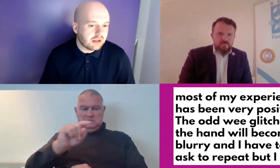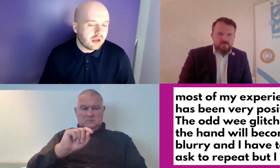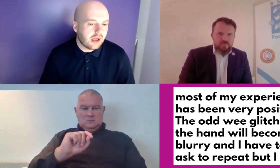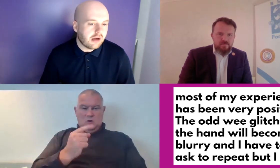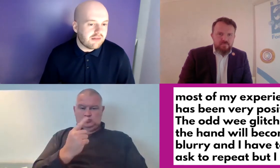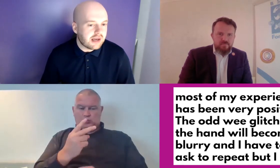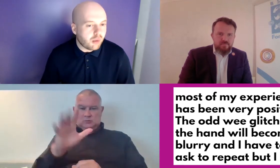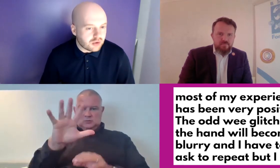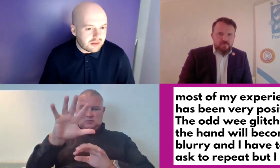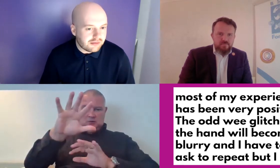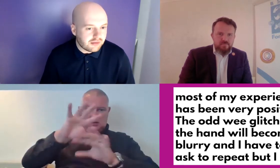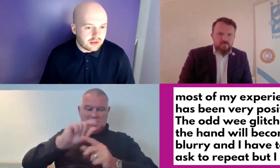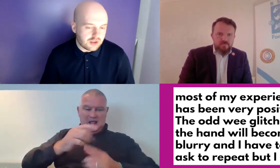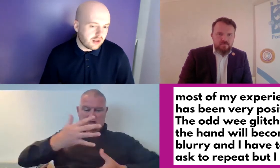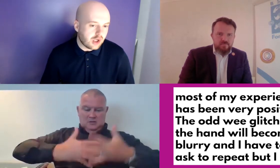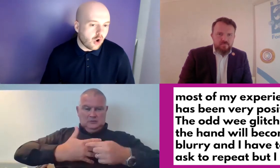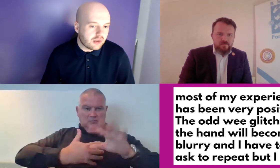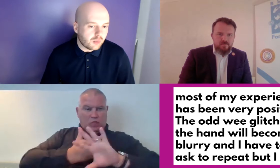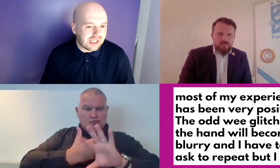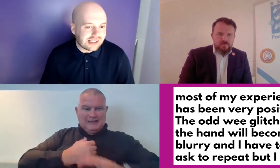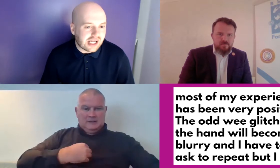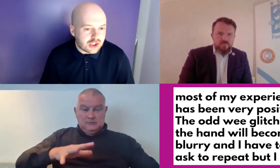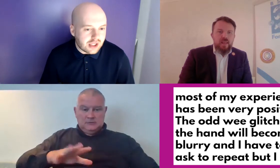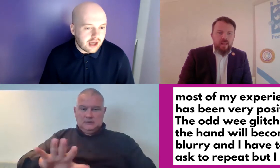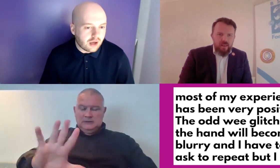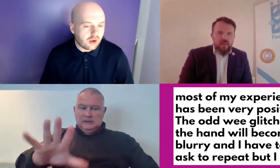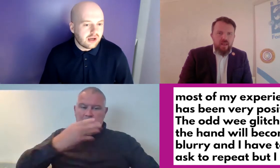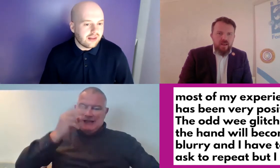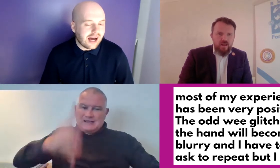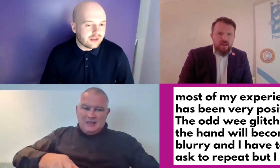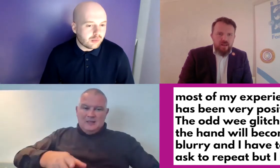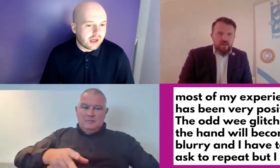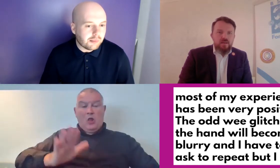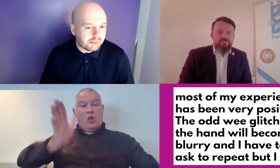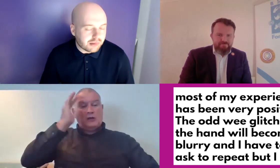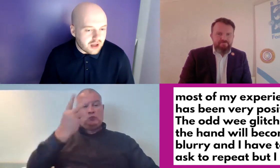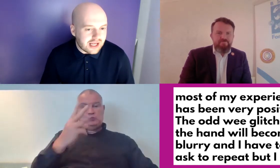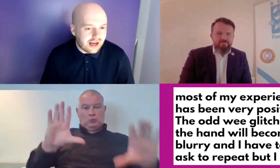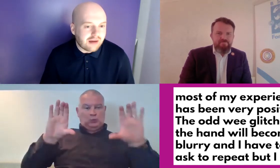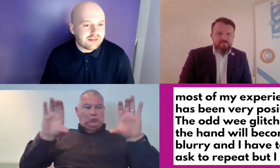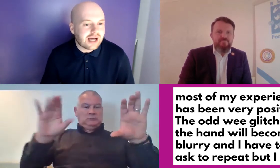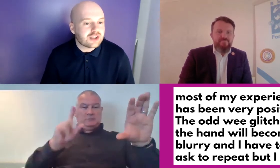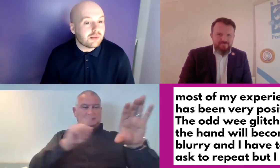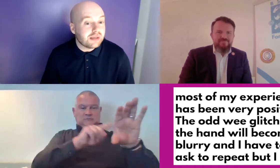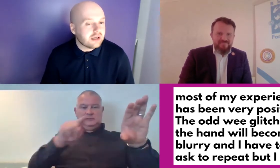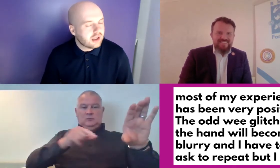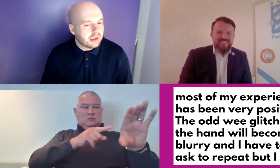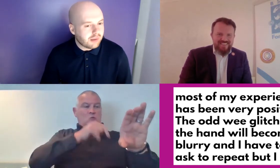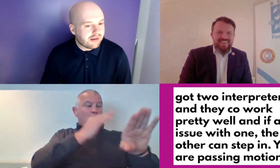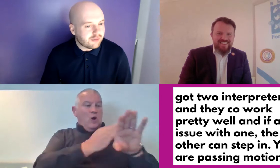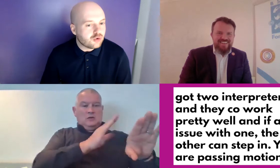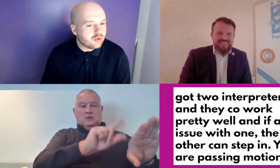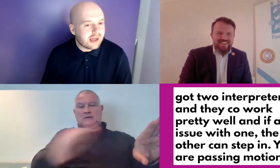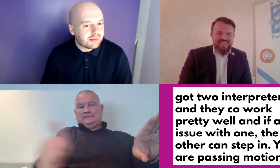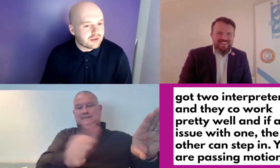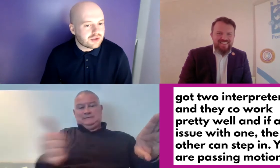been very positive. There's the odd wee glitch there, or the hand will become blurry and I have to ask to repeat. But I've